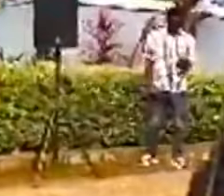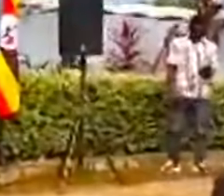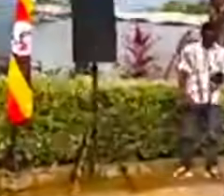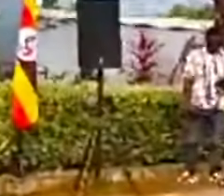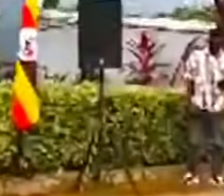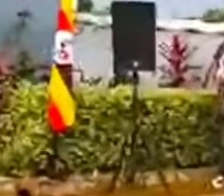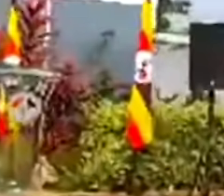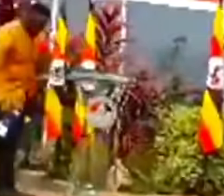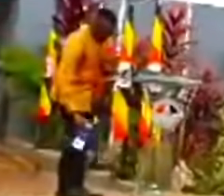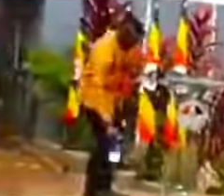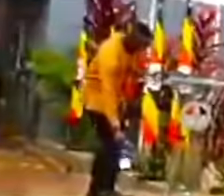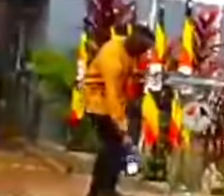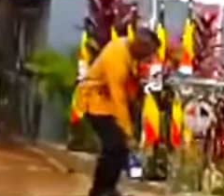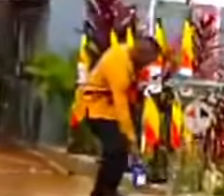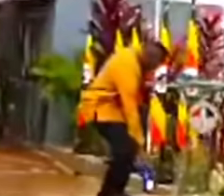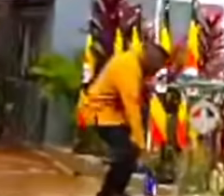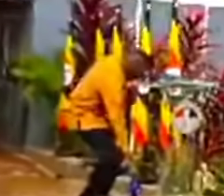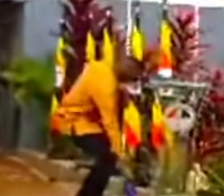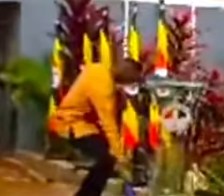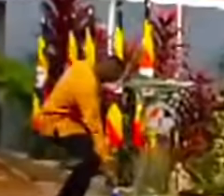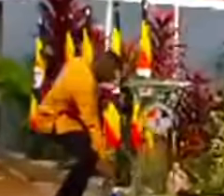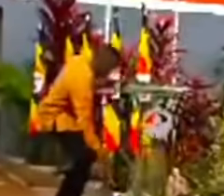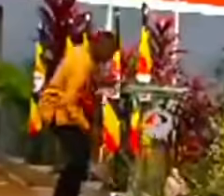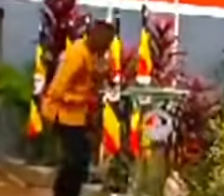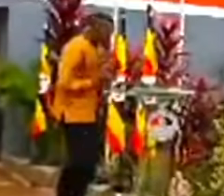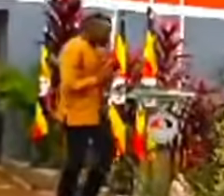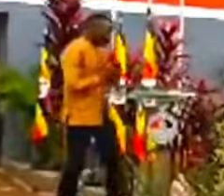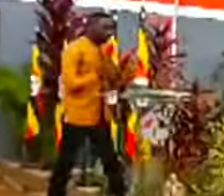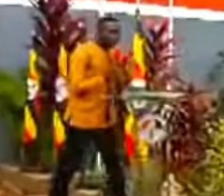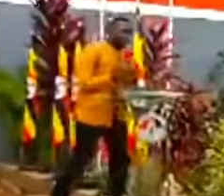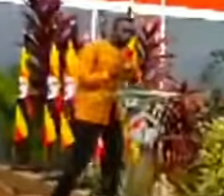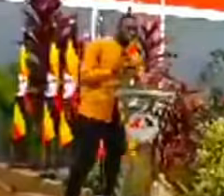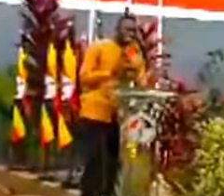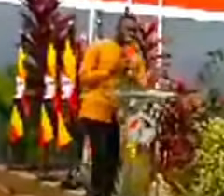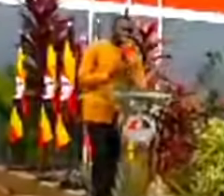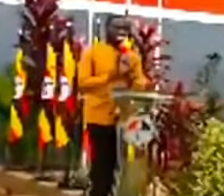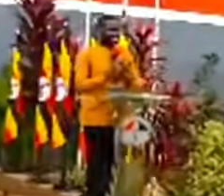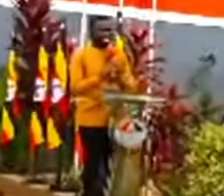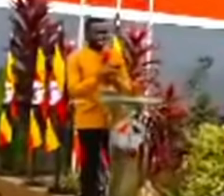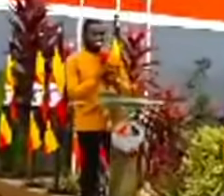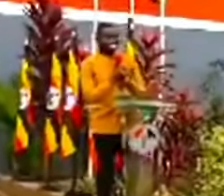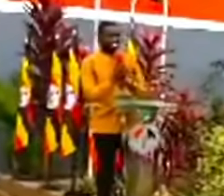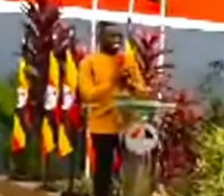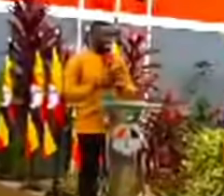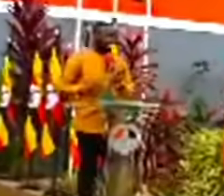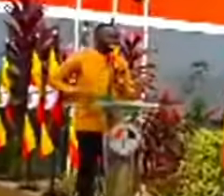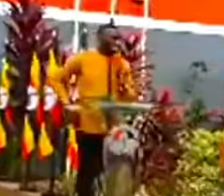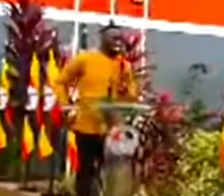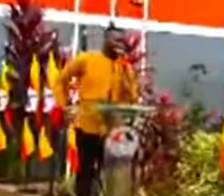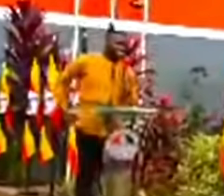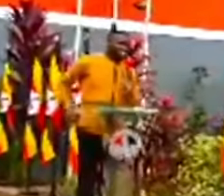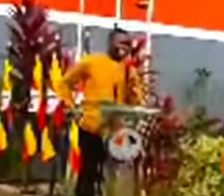Eka mbuze, Aloysius Mukasa. Kwa kuita ku album no chogenda yo.